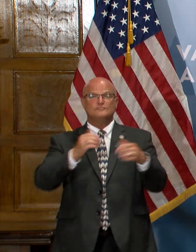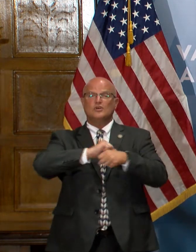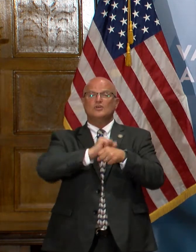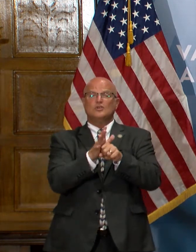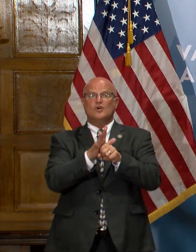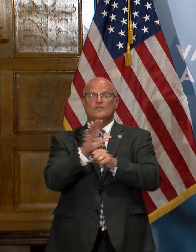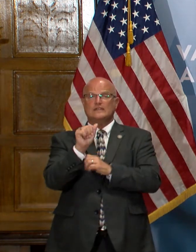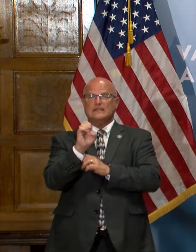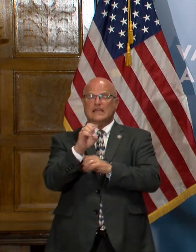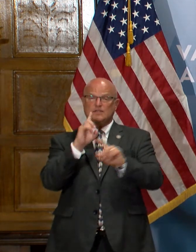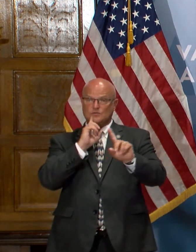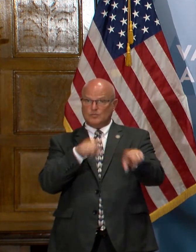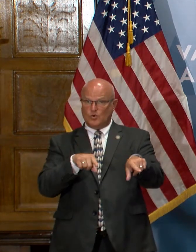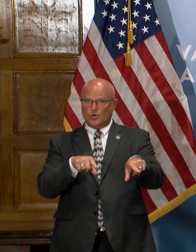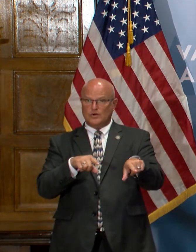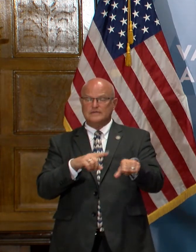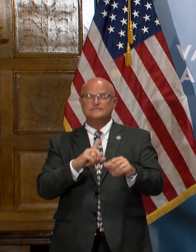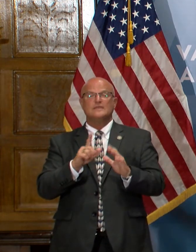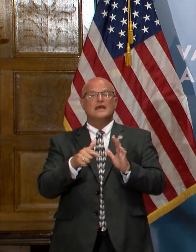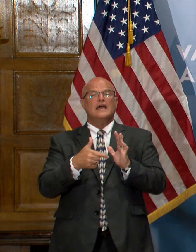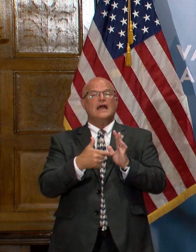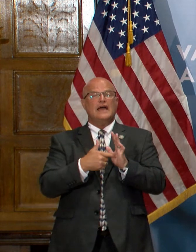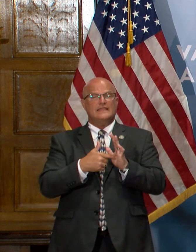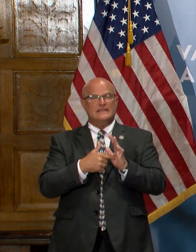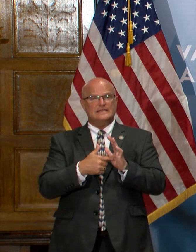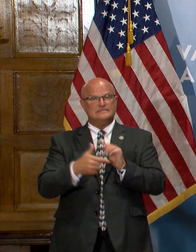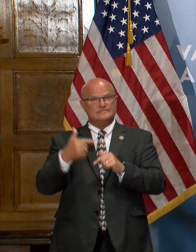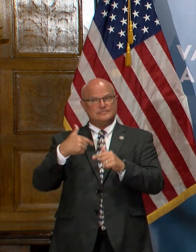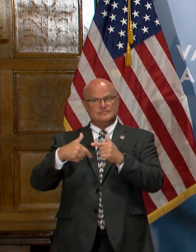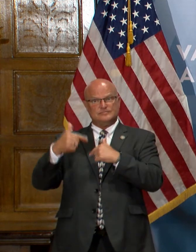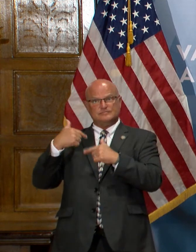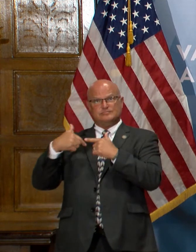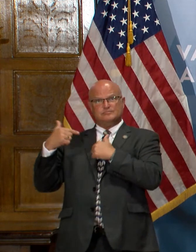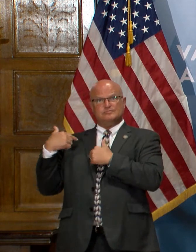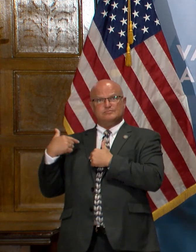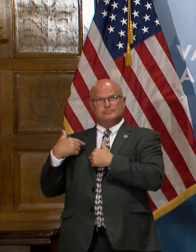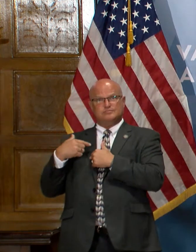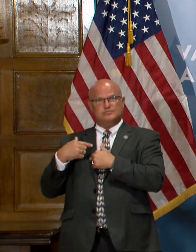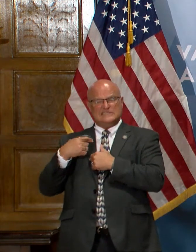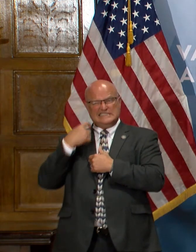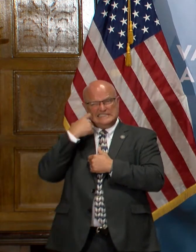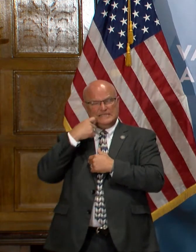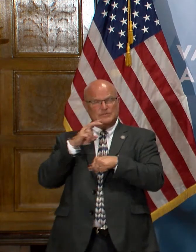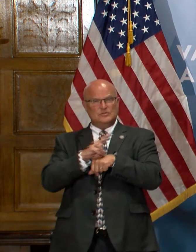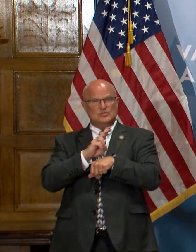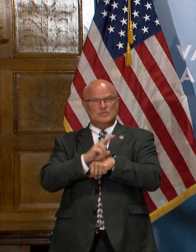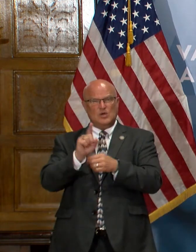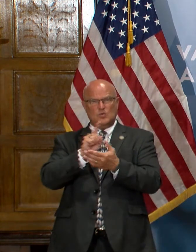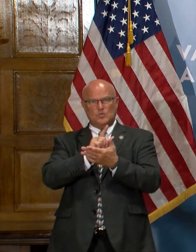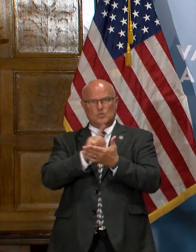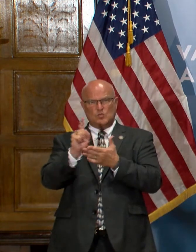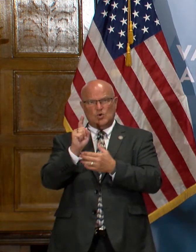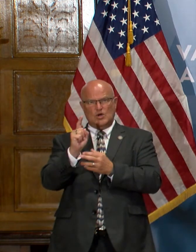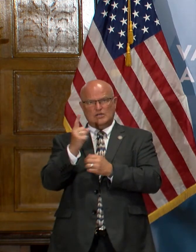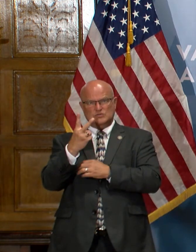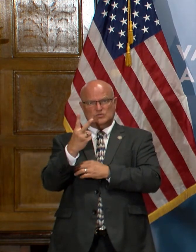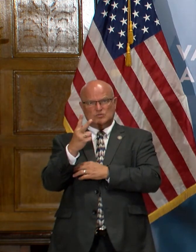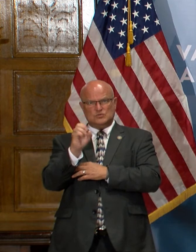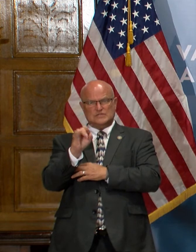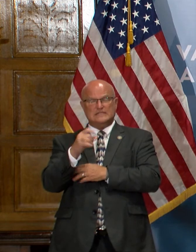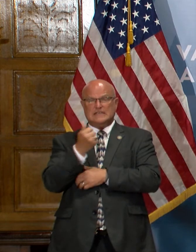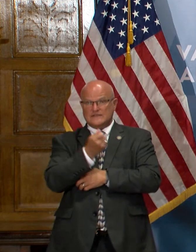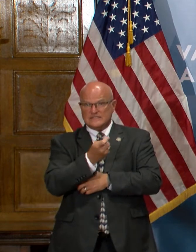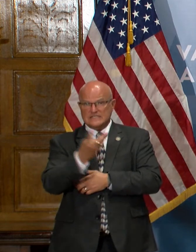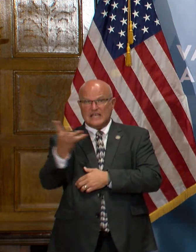case report, and this is going back a ways. We usually lately have been using about 1 or 2 slides. I've got a number